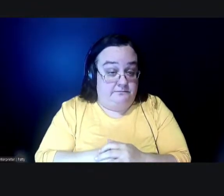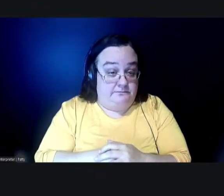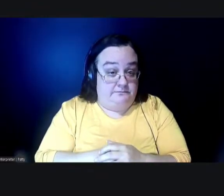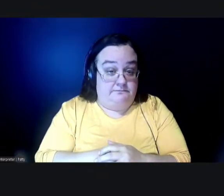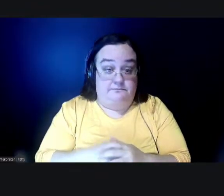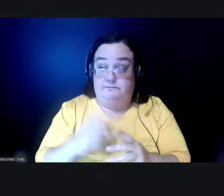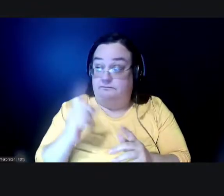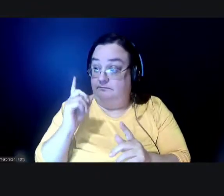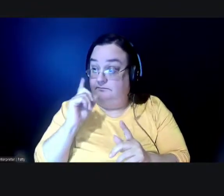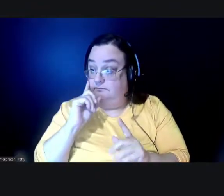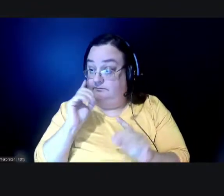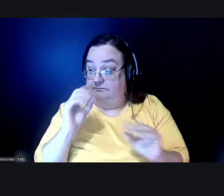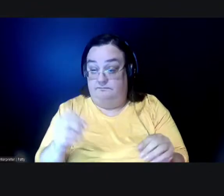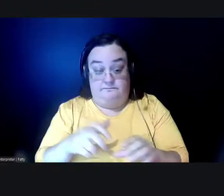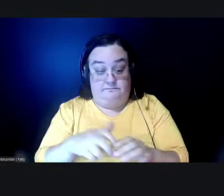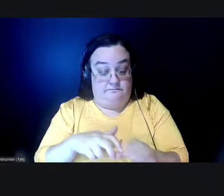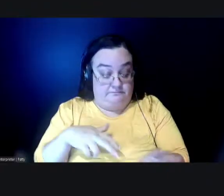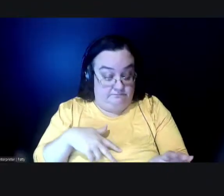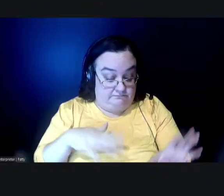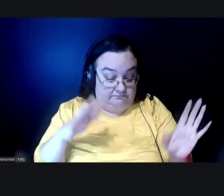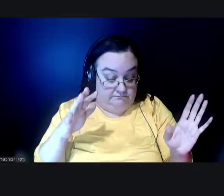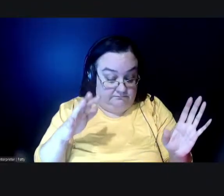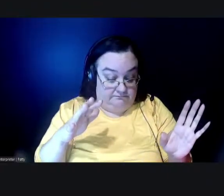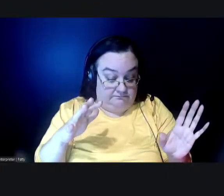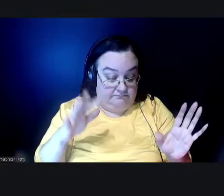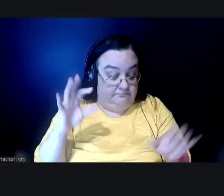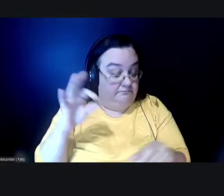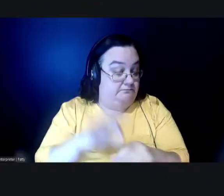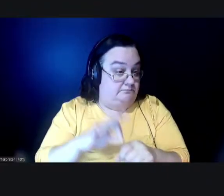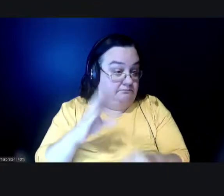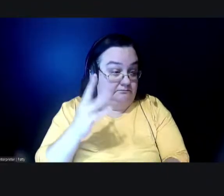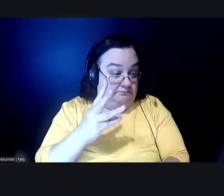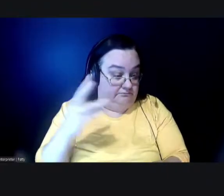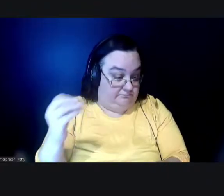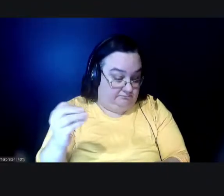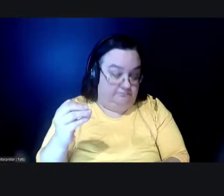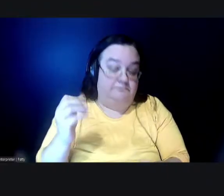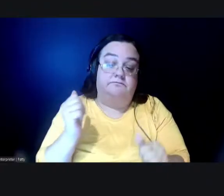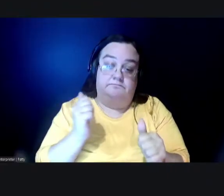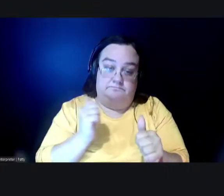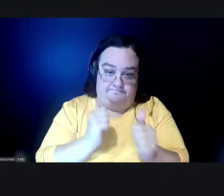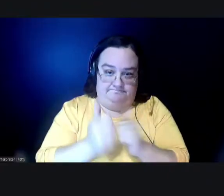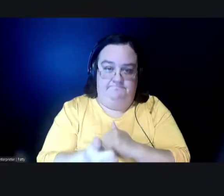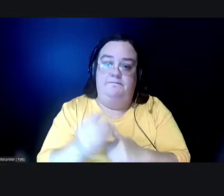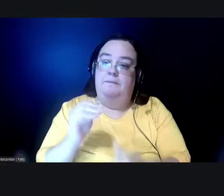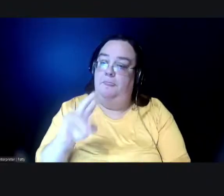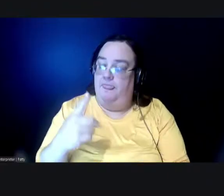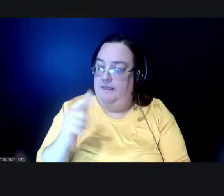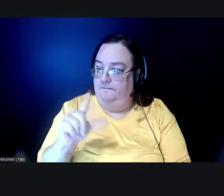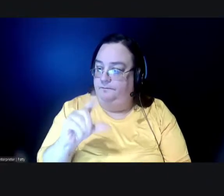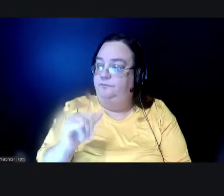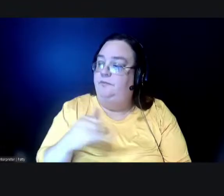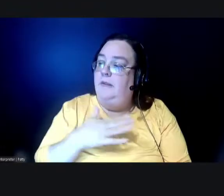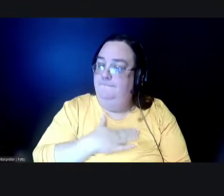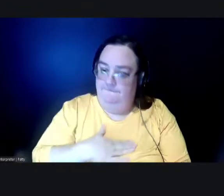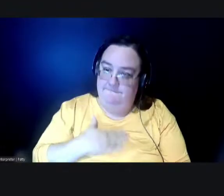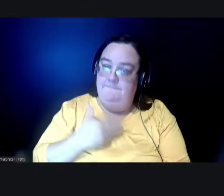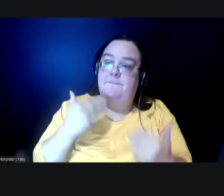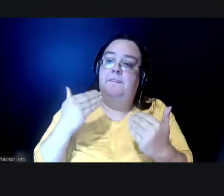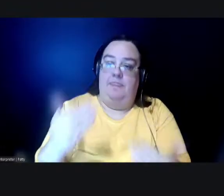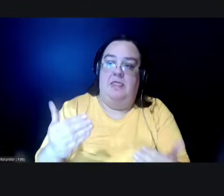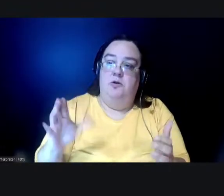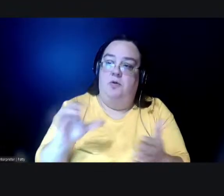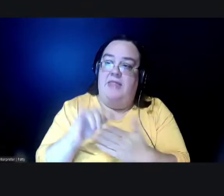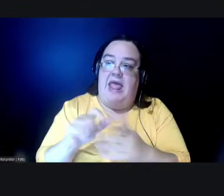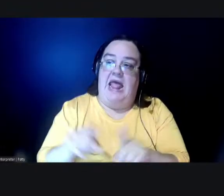Hearing no abstentions, the vote is 6-0 in the affirmative. Mr. Galloway, please execute that as quickly as